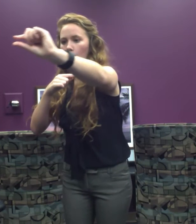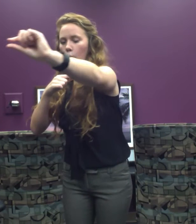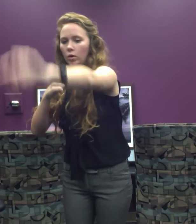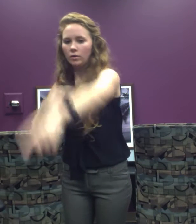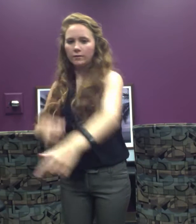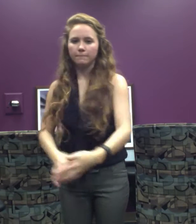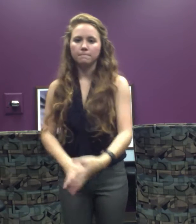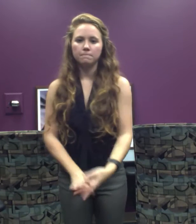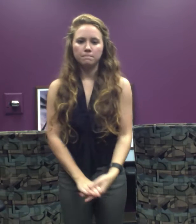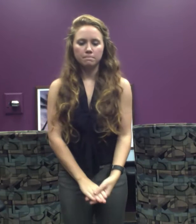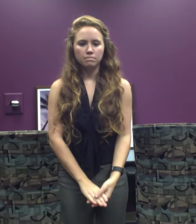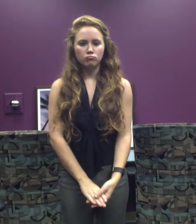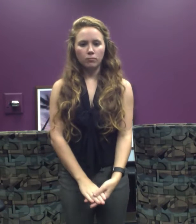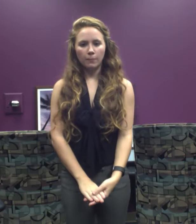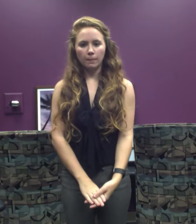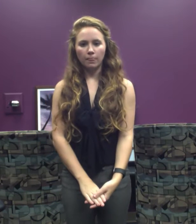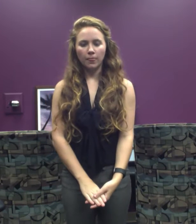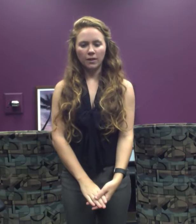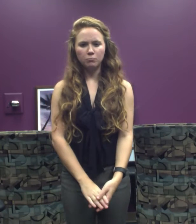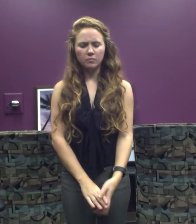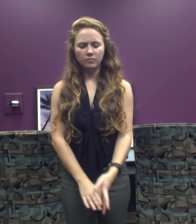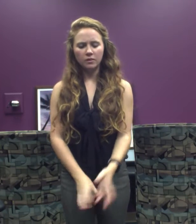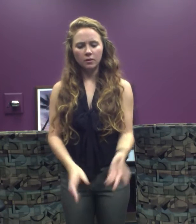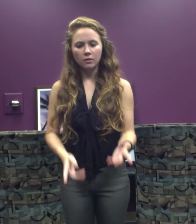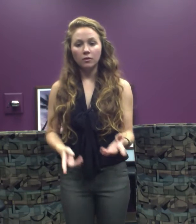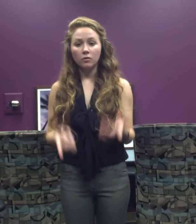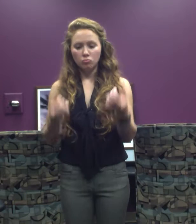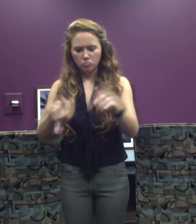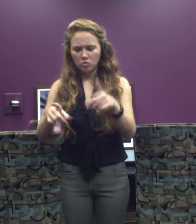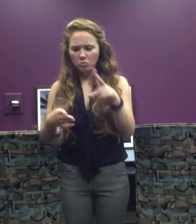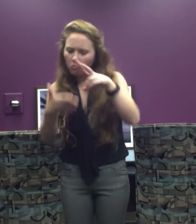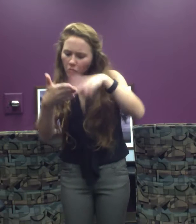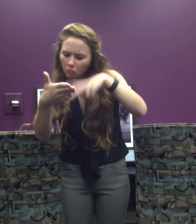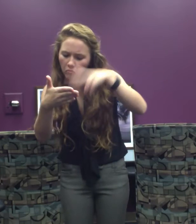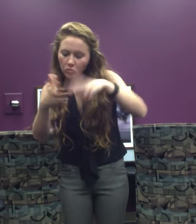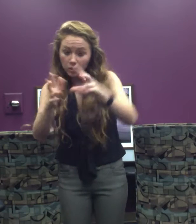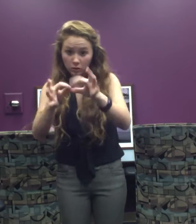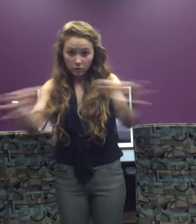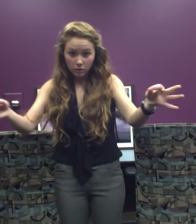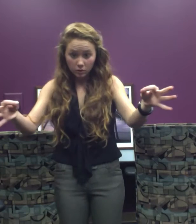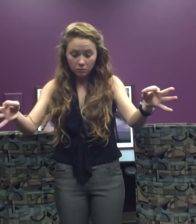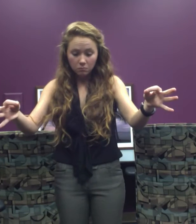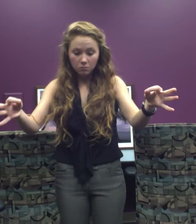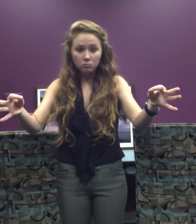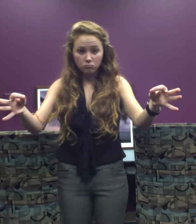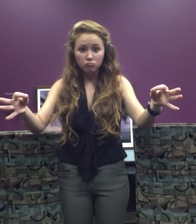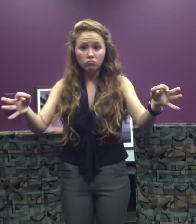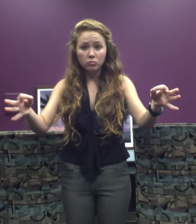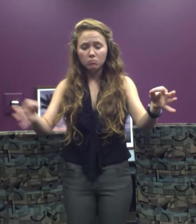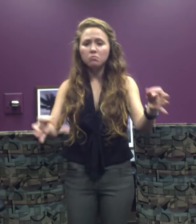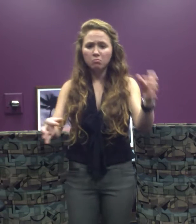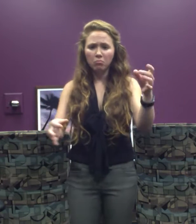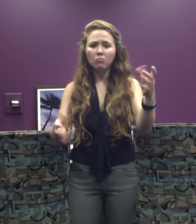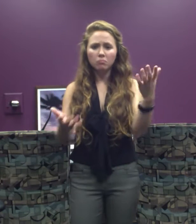So when you read your sentence, this fits then. We've written when objects travel into the distance, they become shorter, narrower, and lighter in